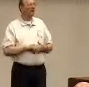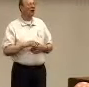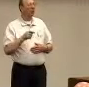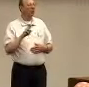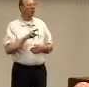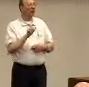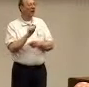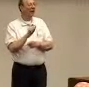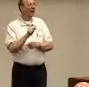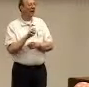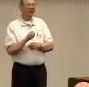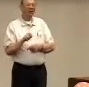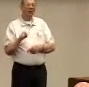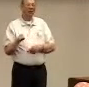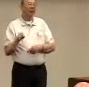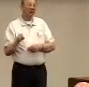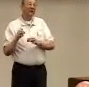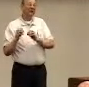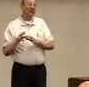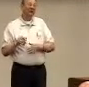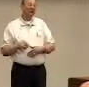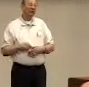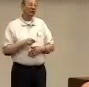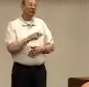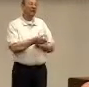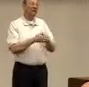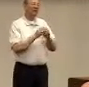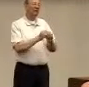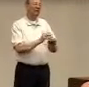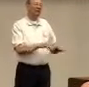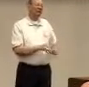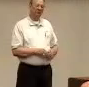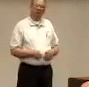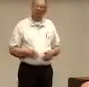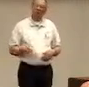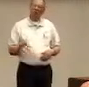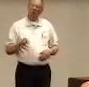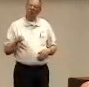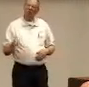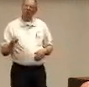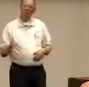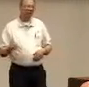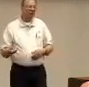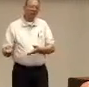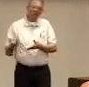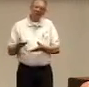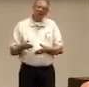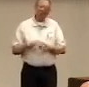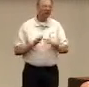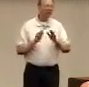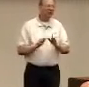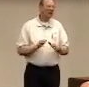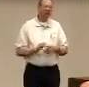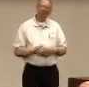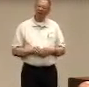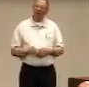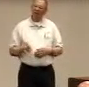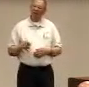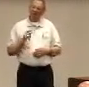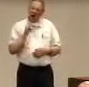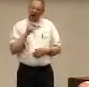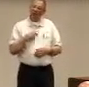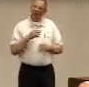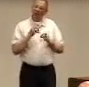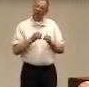But she decided we would use Alice as a consultant. Alice is a teacher, and Jennifer helps teach the children's classes. So she was like, let's use her as a consultant. Let's bring her in